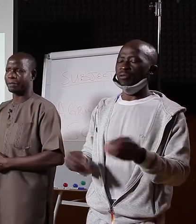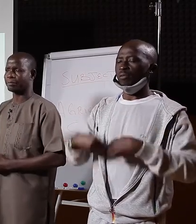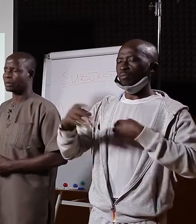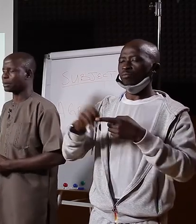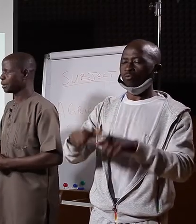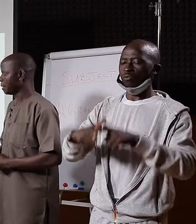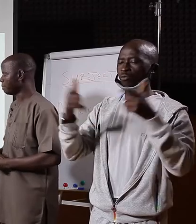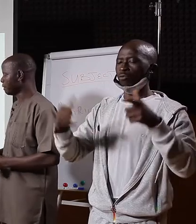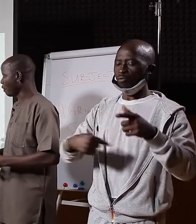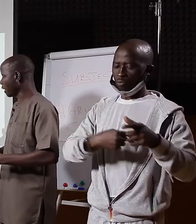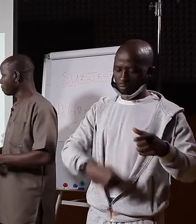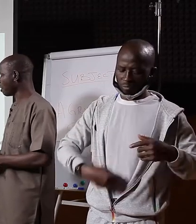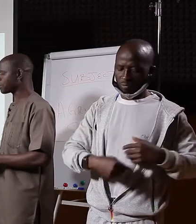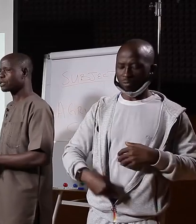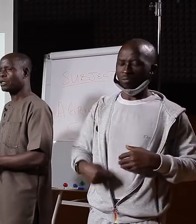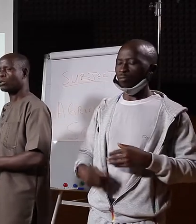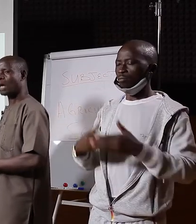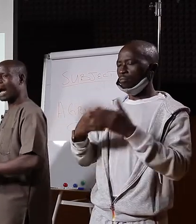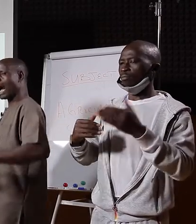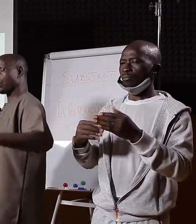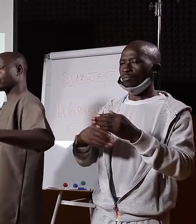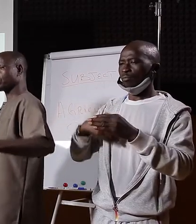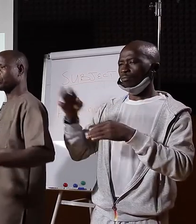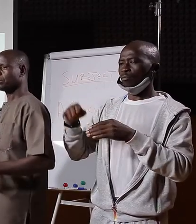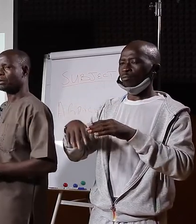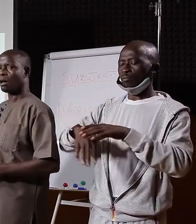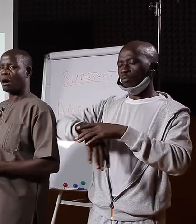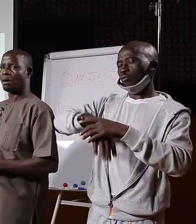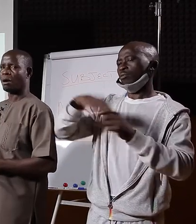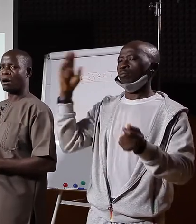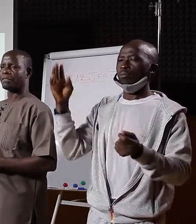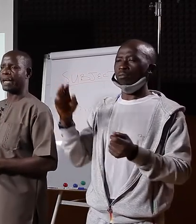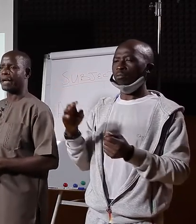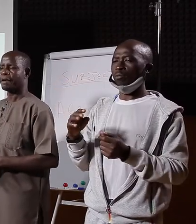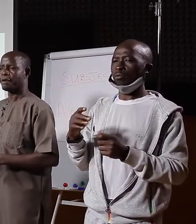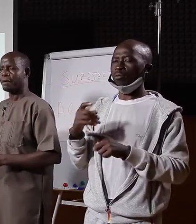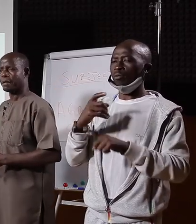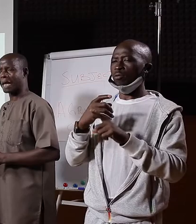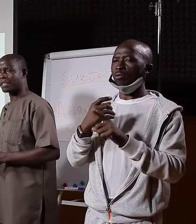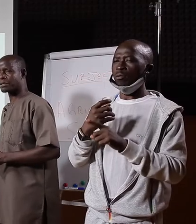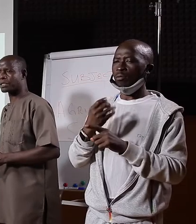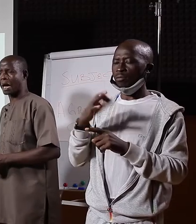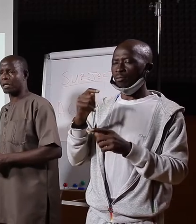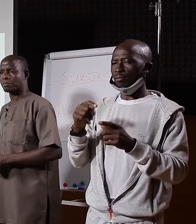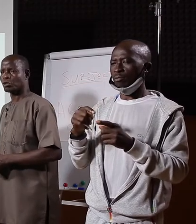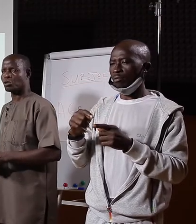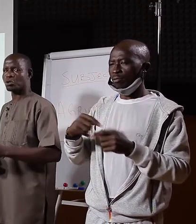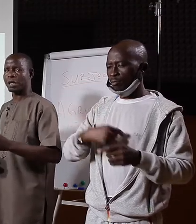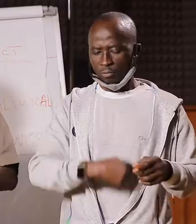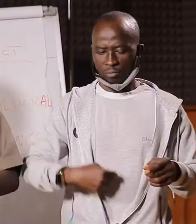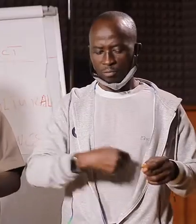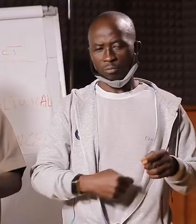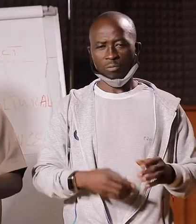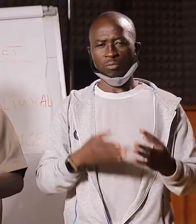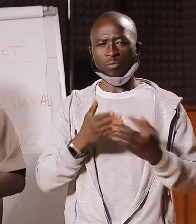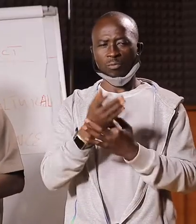intestine, before it moves out of the digestive tract through